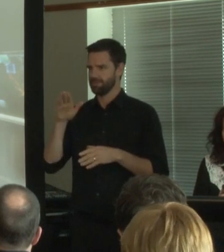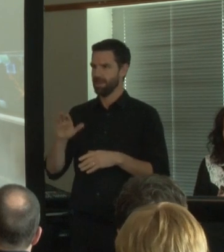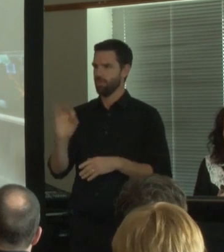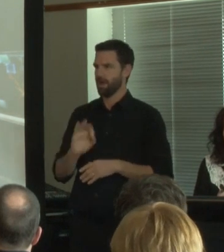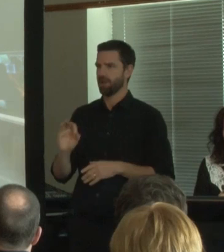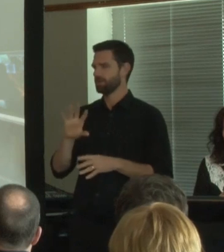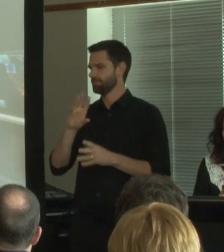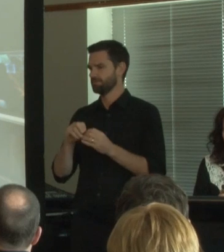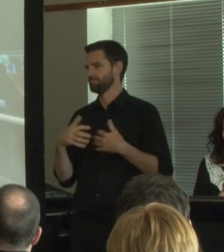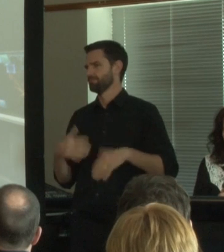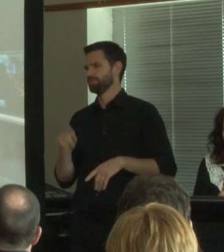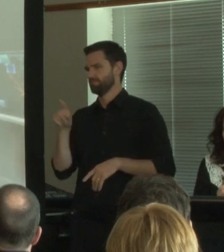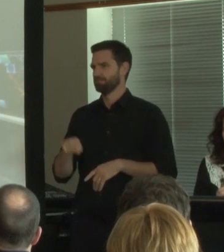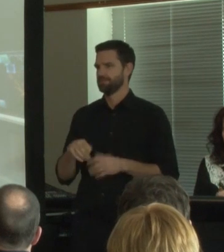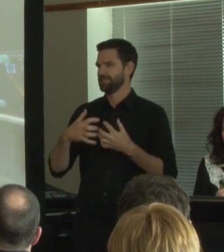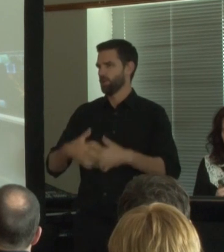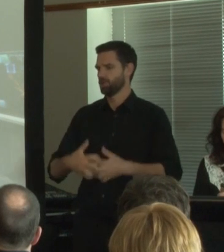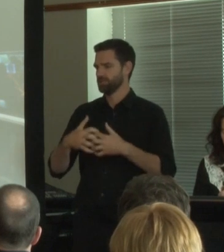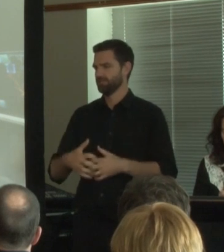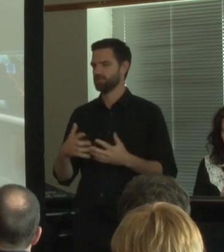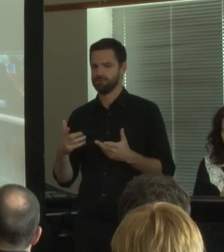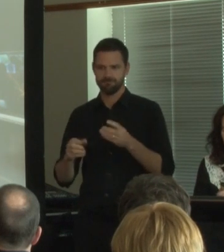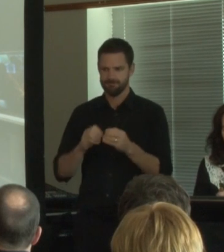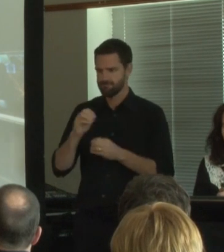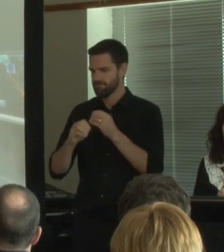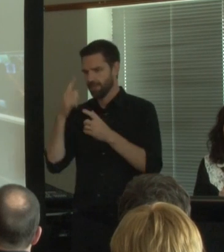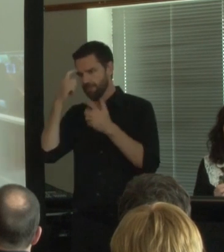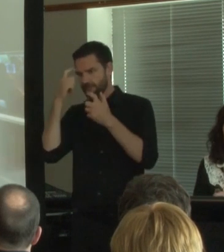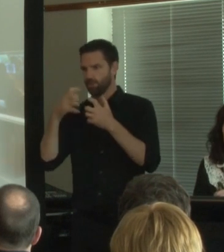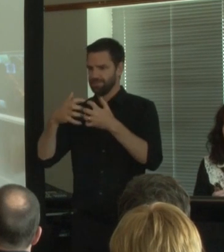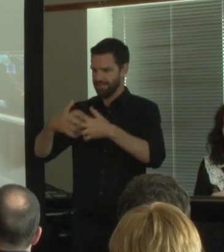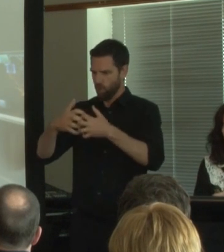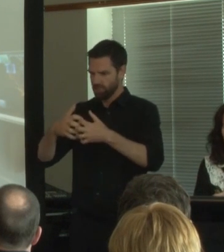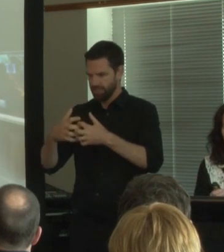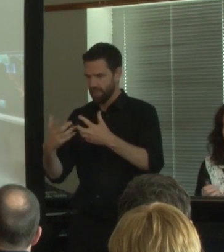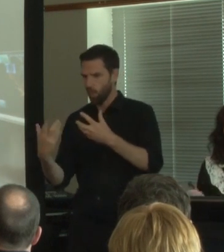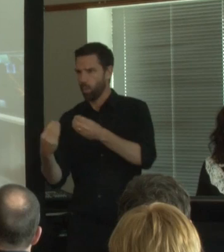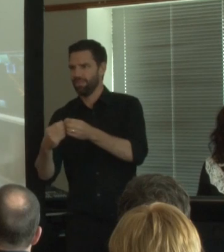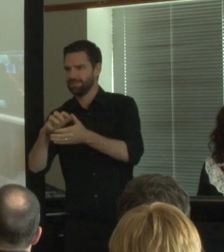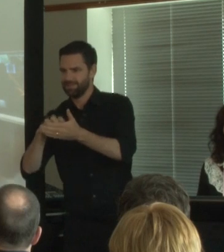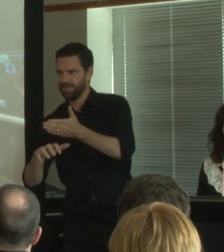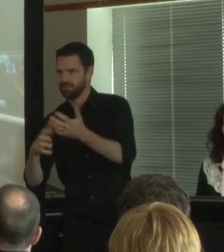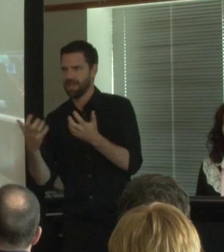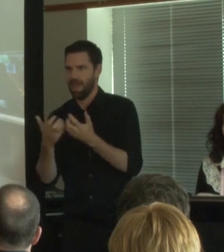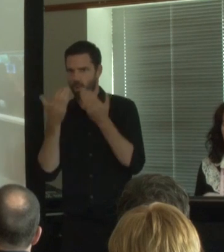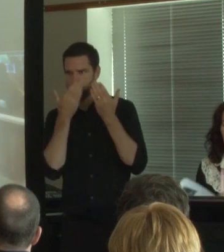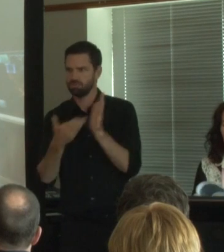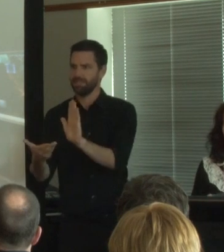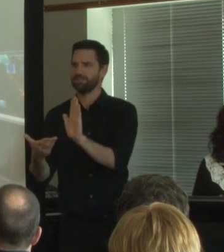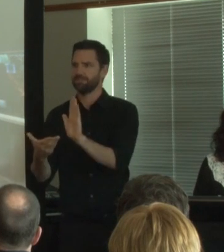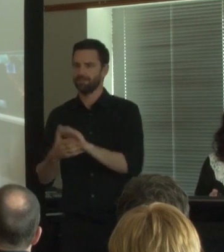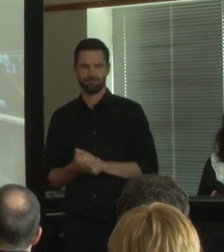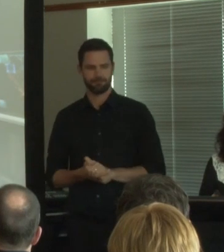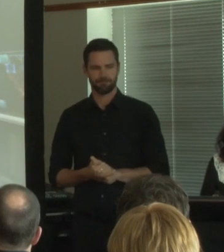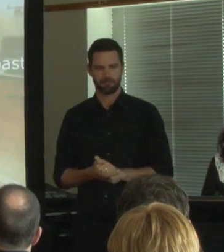it. I had spent a lot of time talking about technology and text and how to present it, and in the end, it ended up